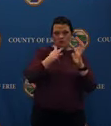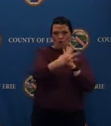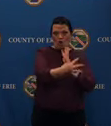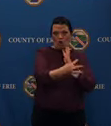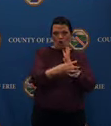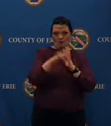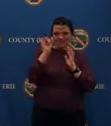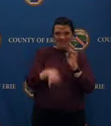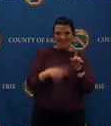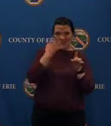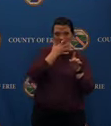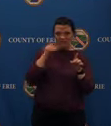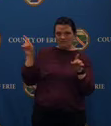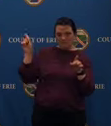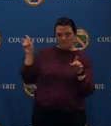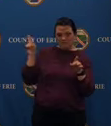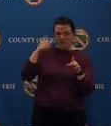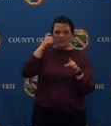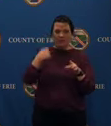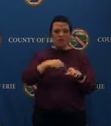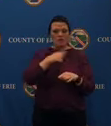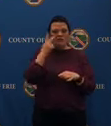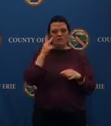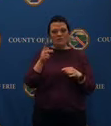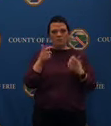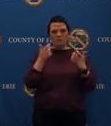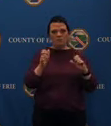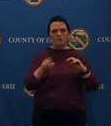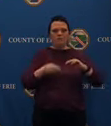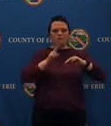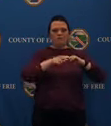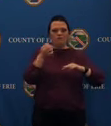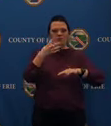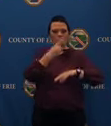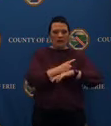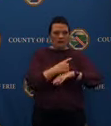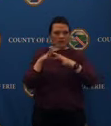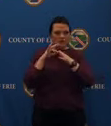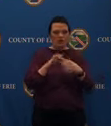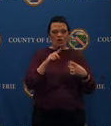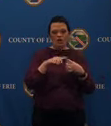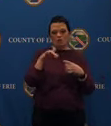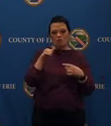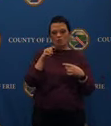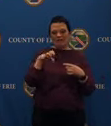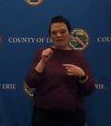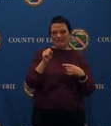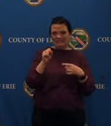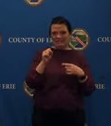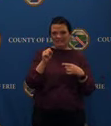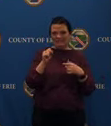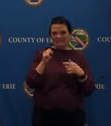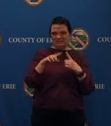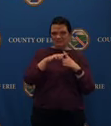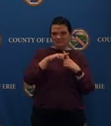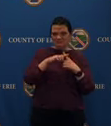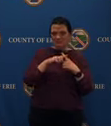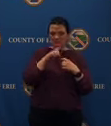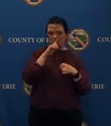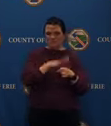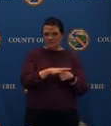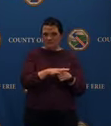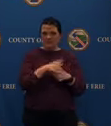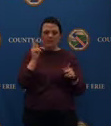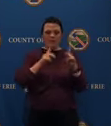it is, even though we've seen big jumps in the last few days with regards to our caseload, is because I think people